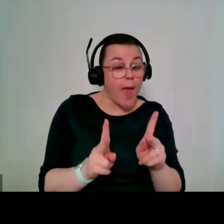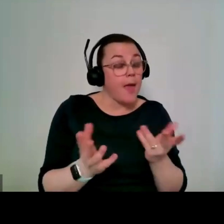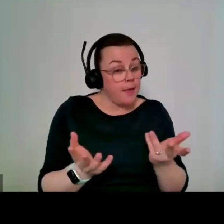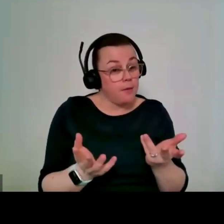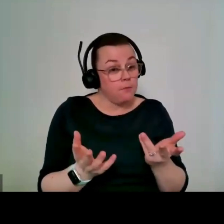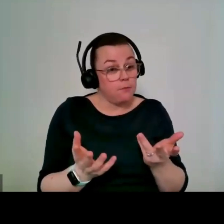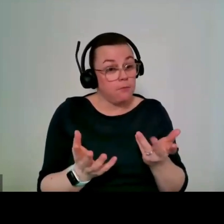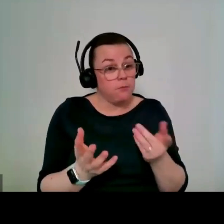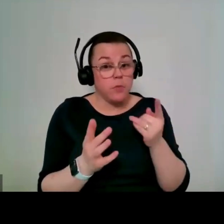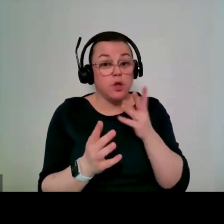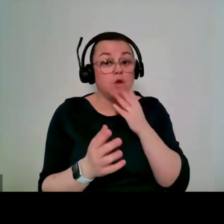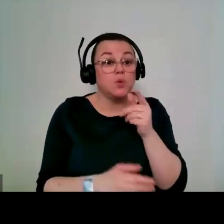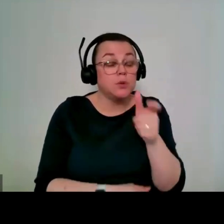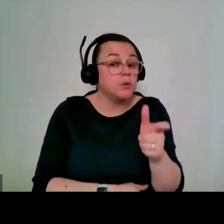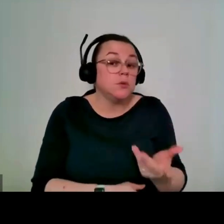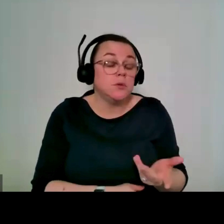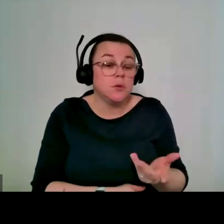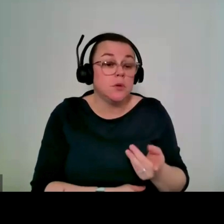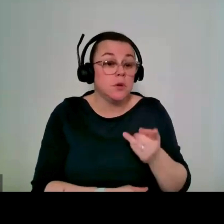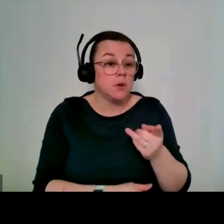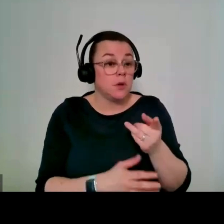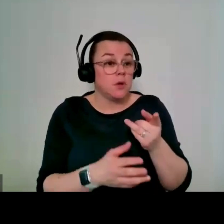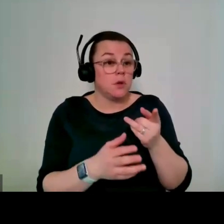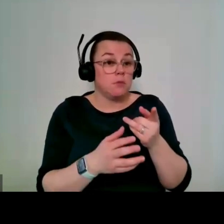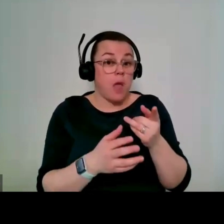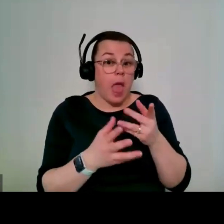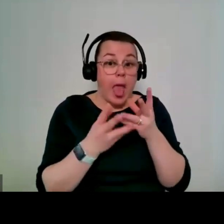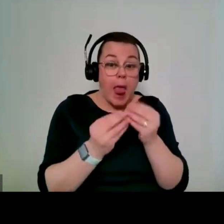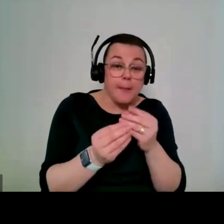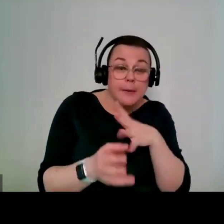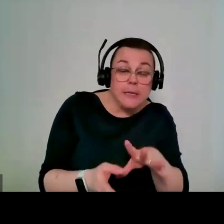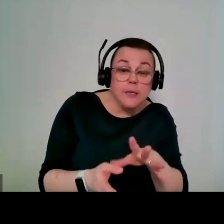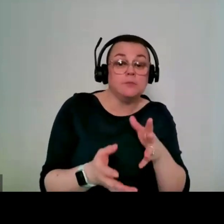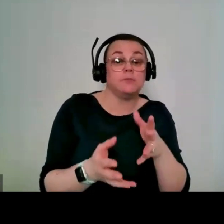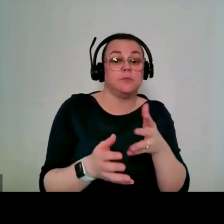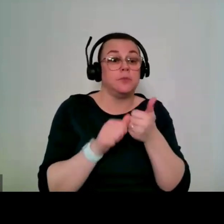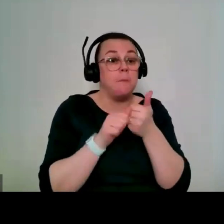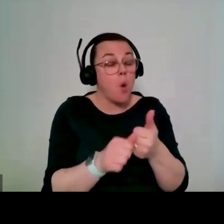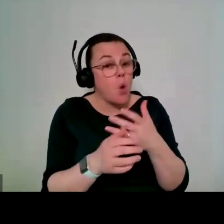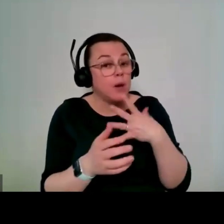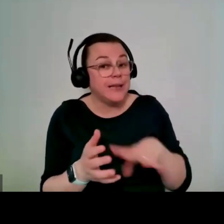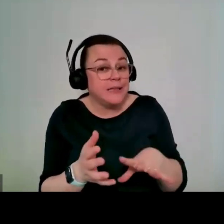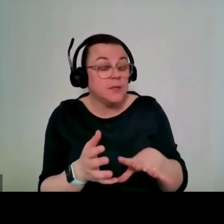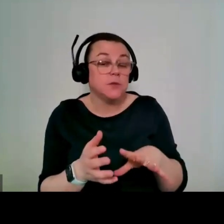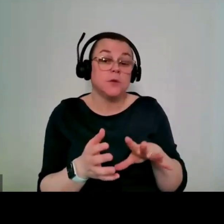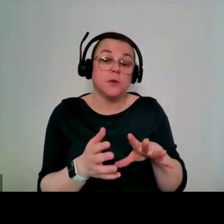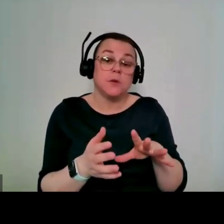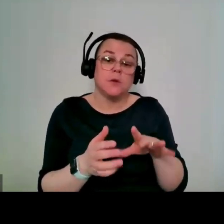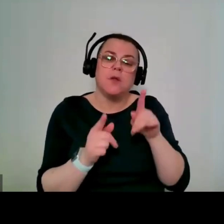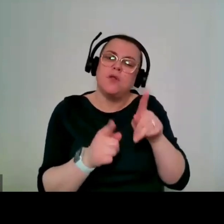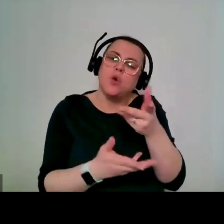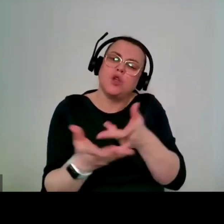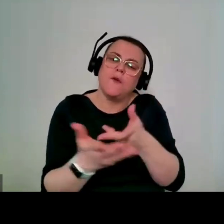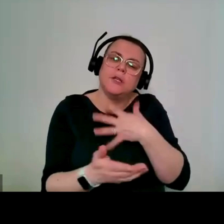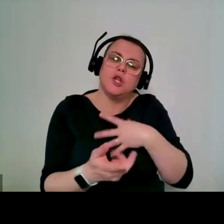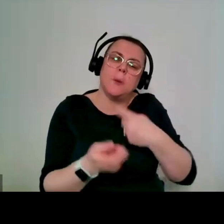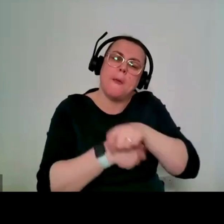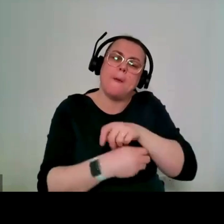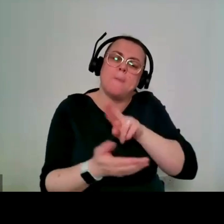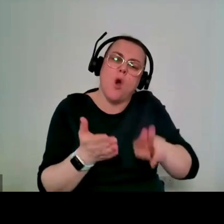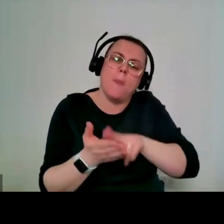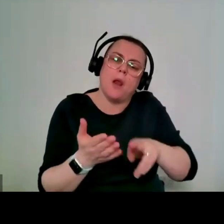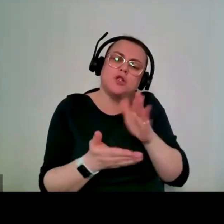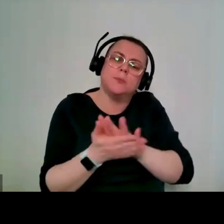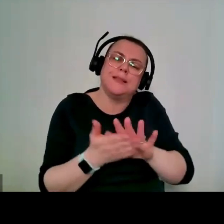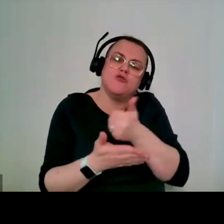help? What support do you need? Just normalise those conversations and have them on a regular basis.